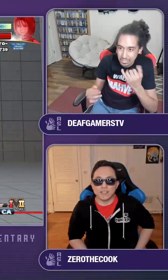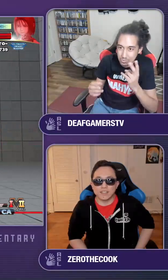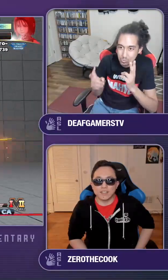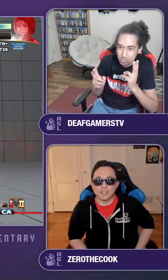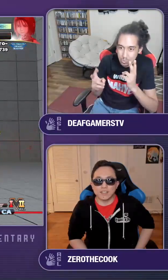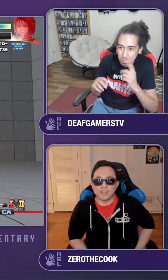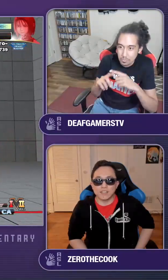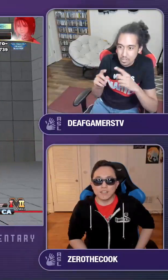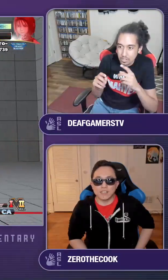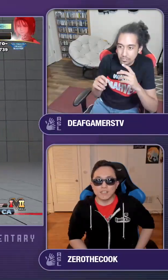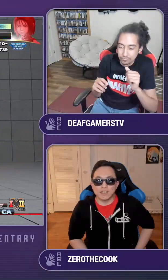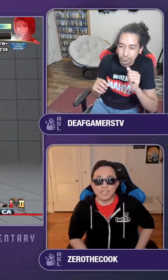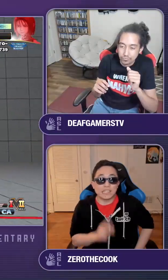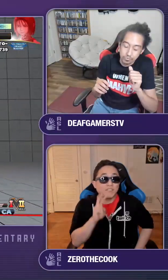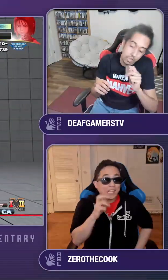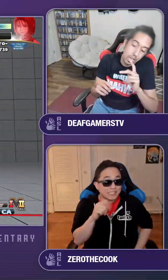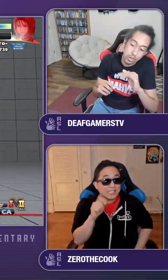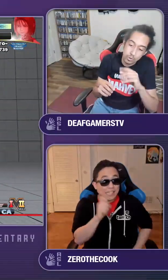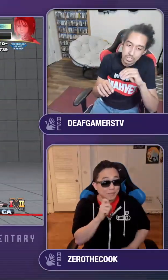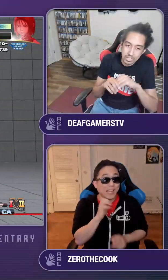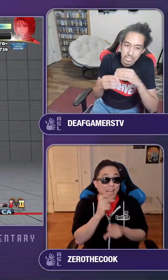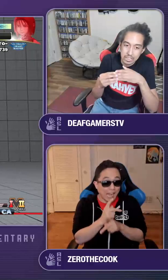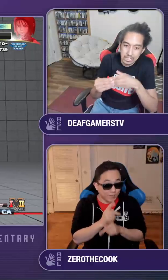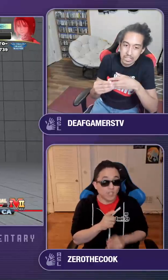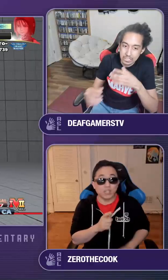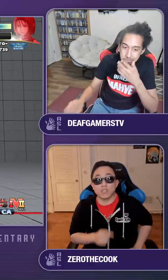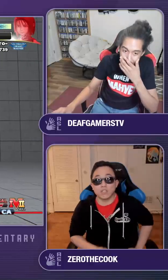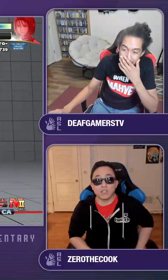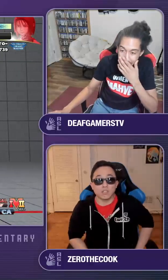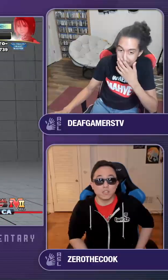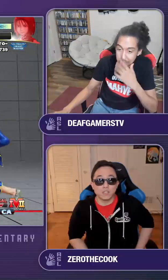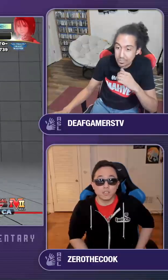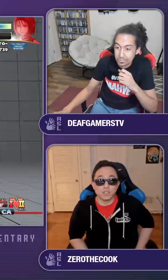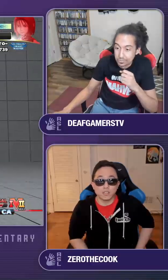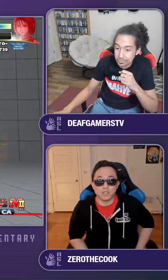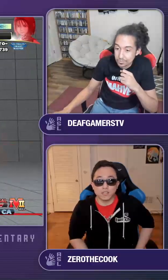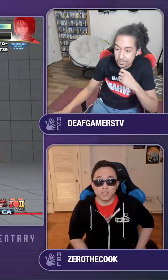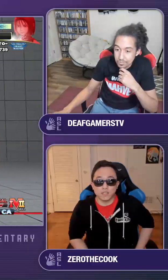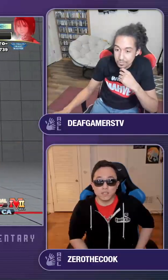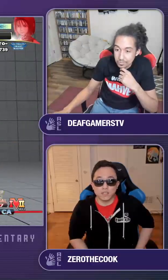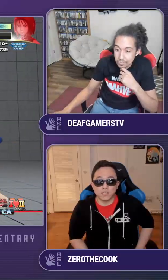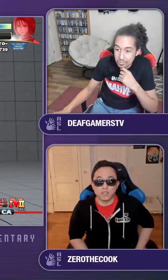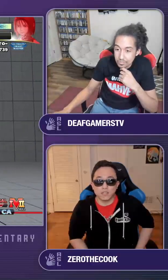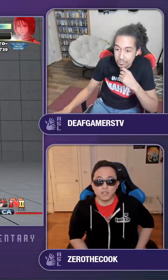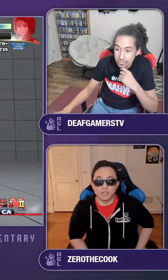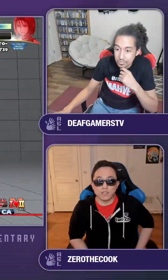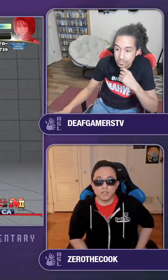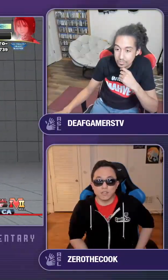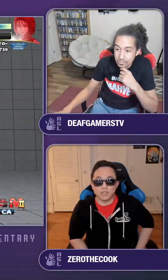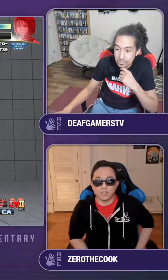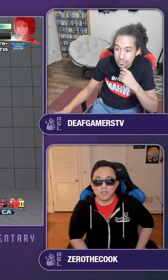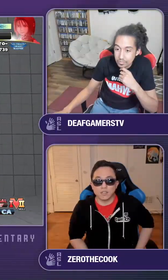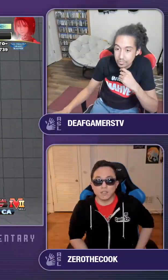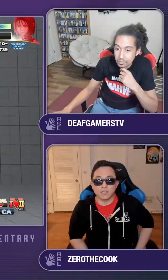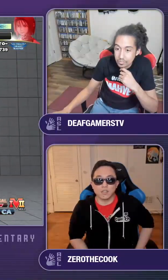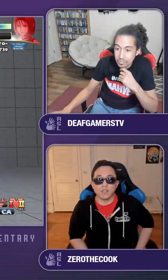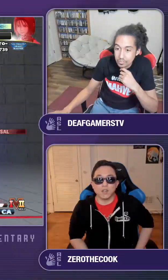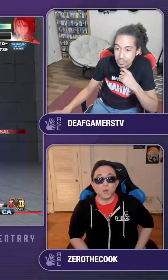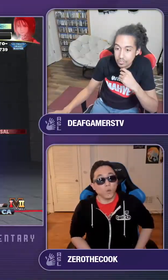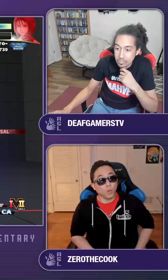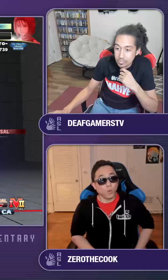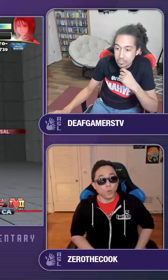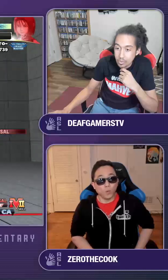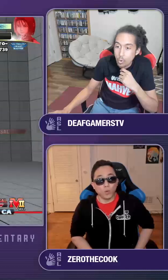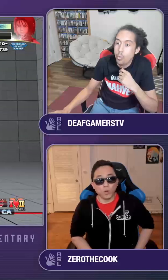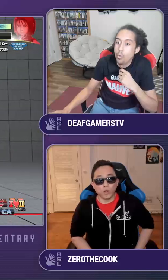pensive, alternating between big heavy buttons and a dash, and when we see the jump, it's going to be mind melting because holy